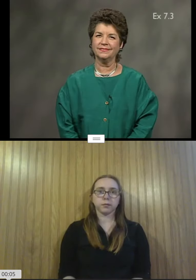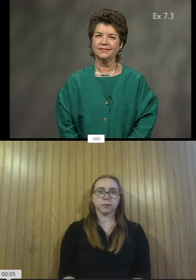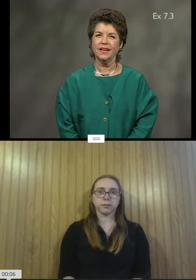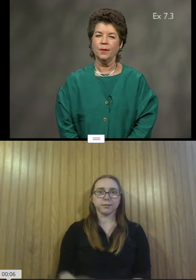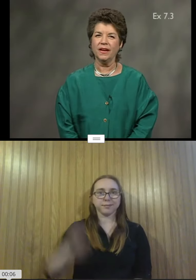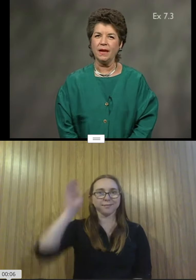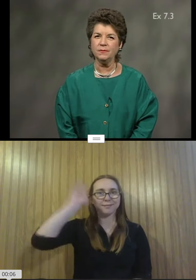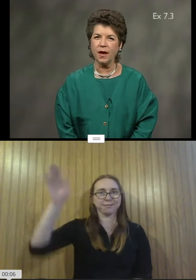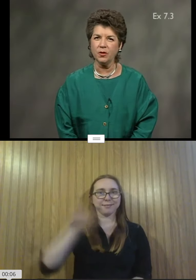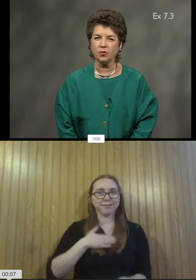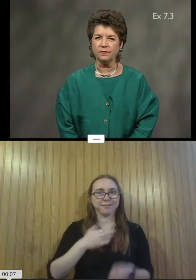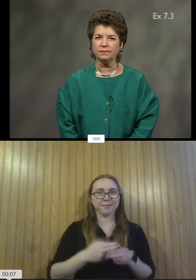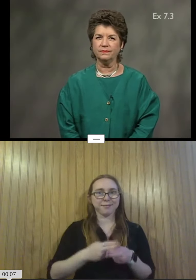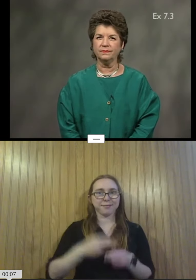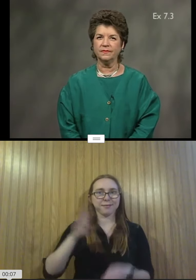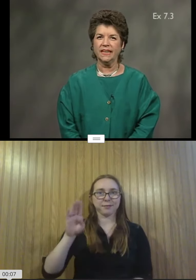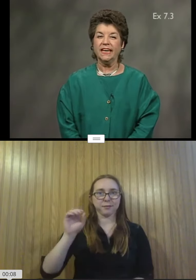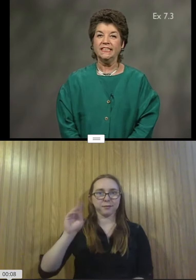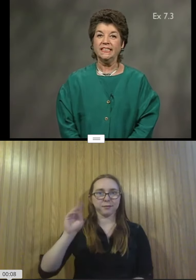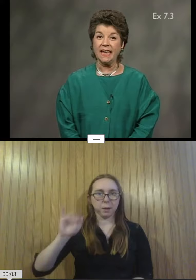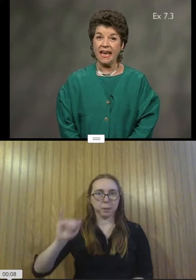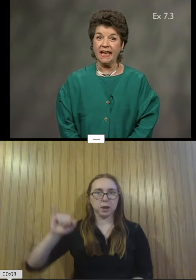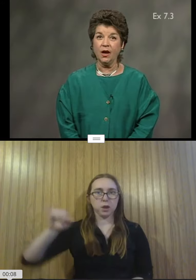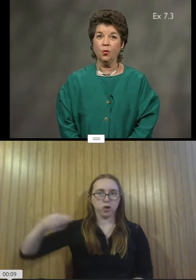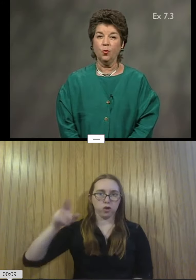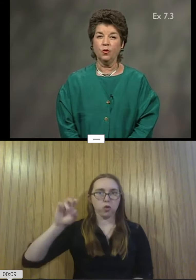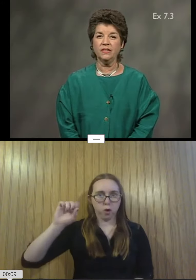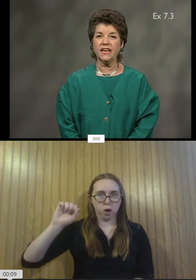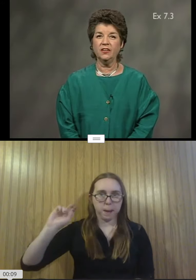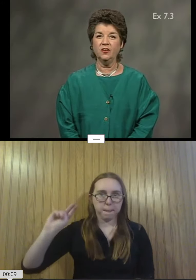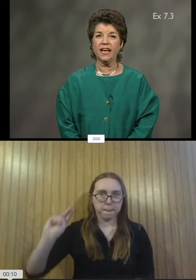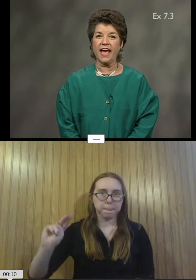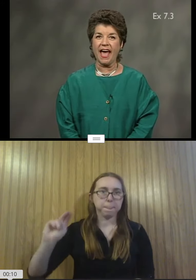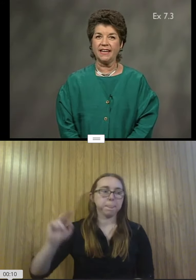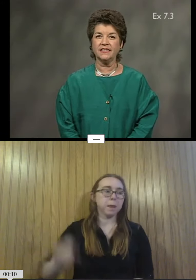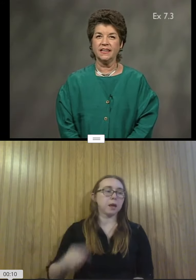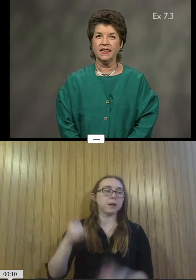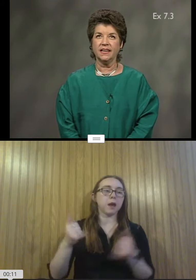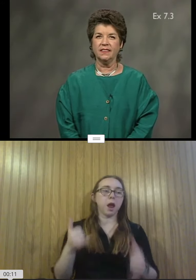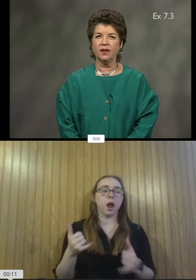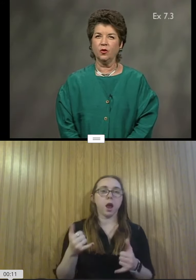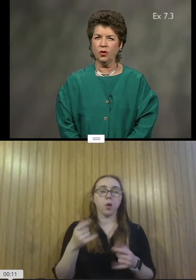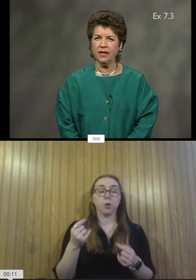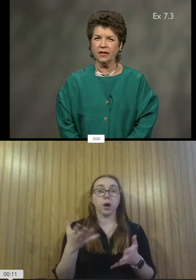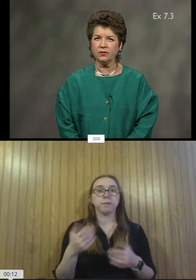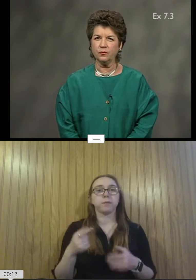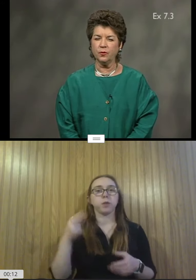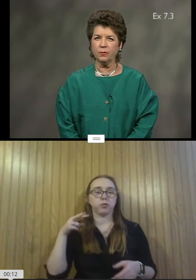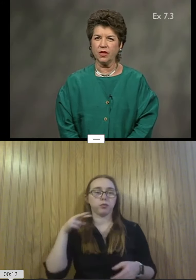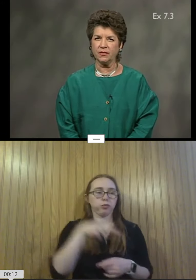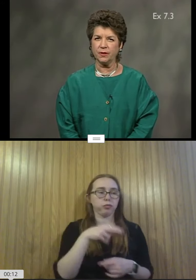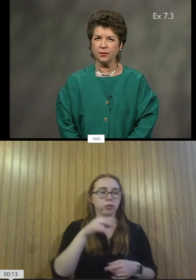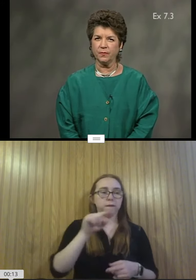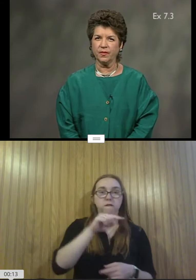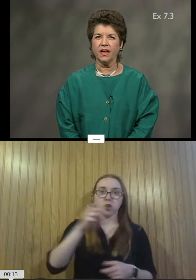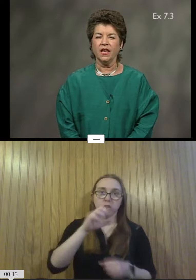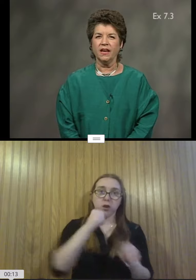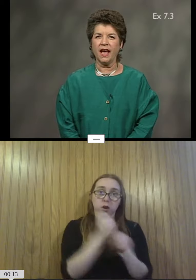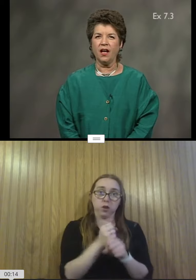Hi, my name is Bobbi Jordan. Today, we're going to take a look at the early years of William